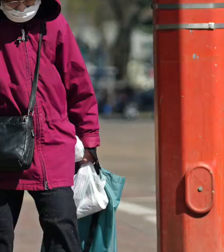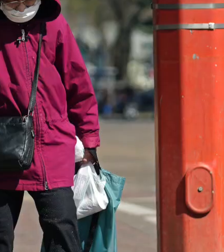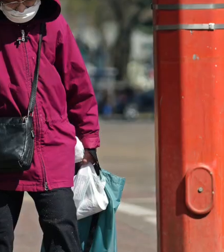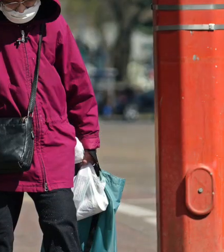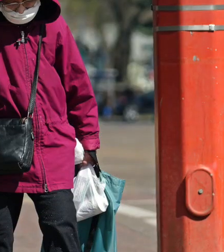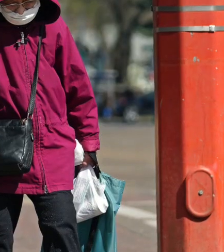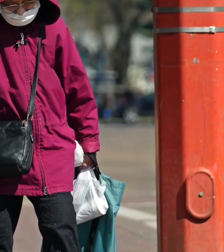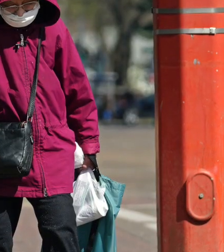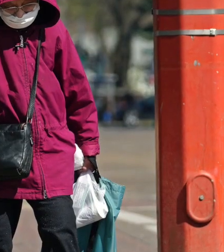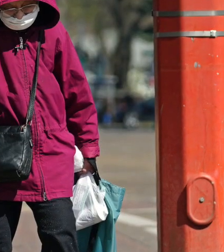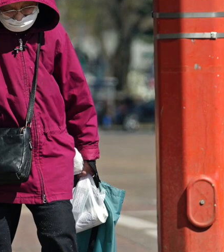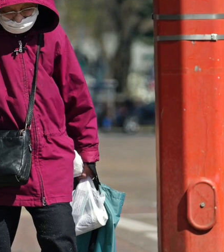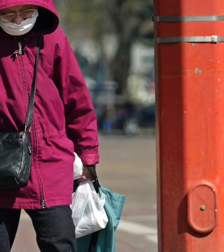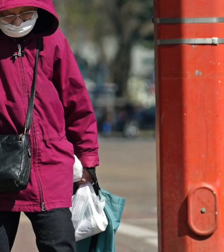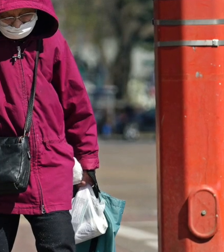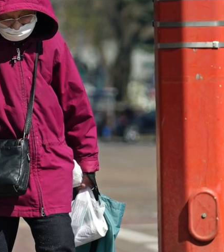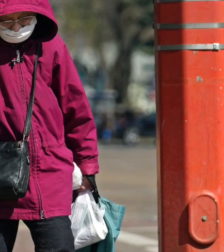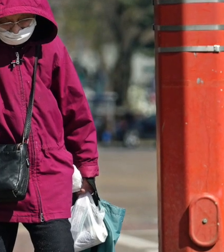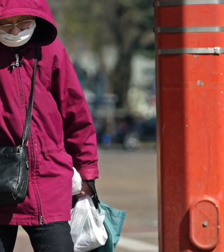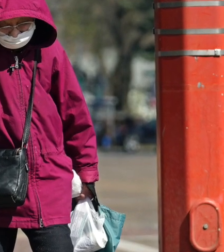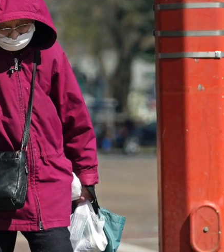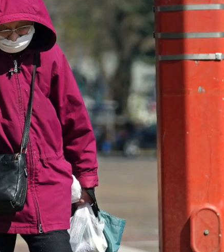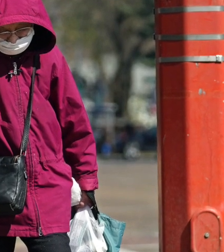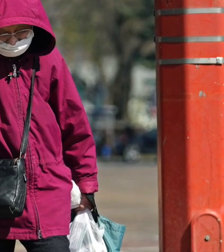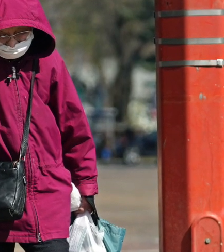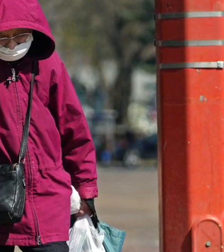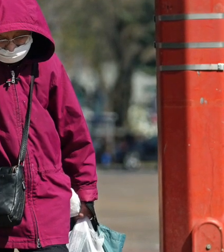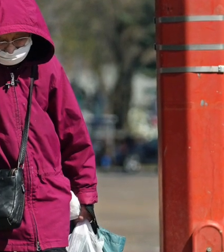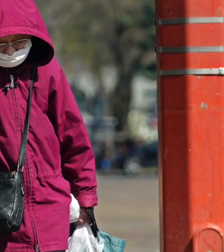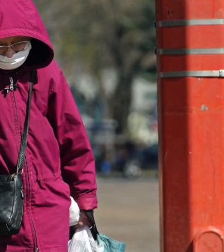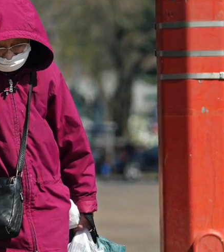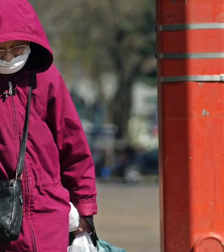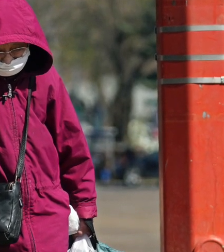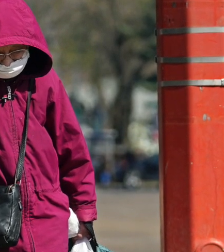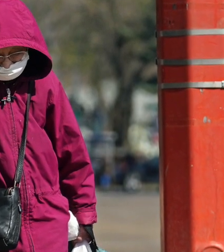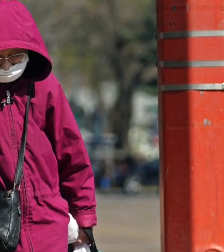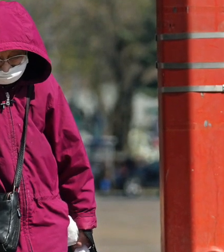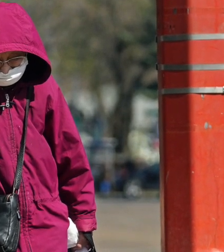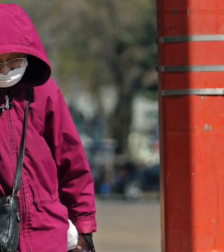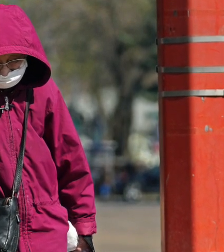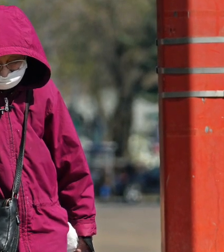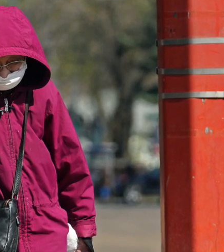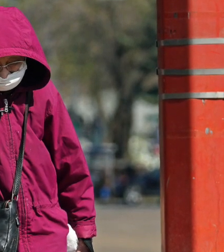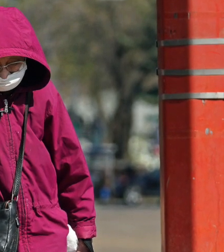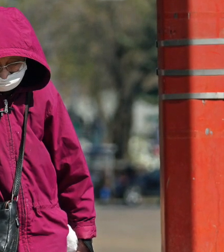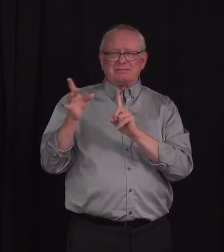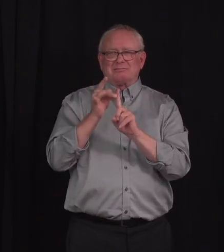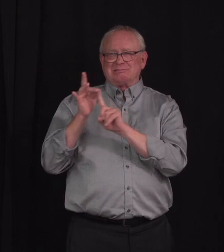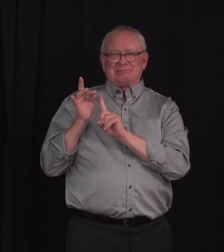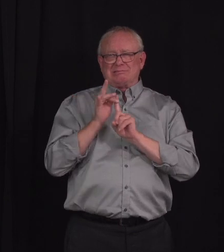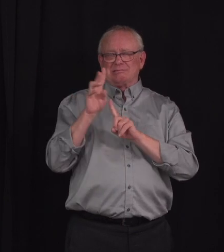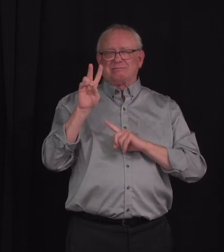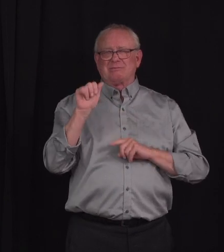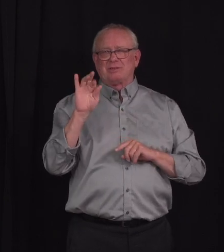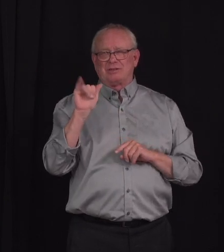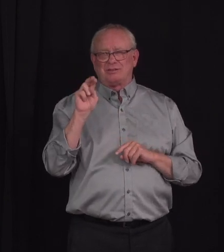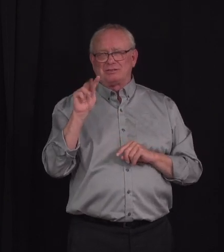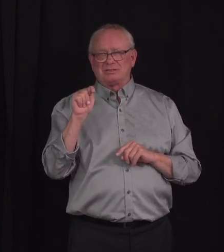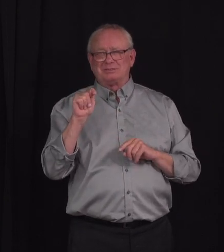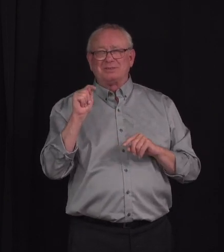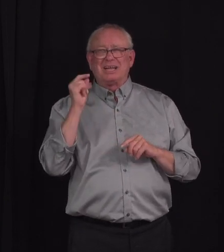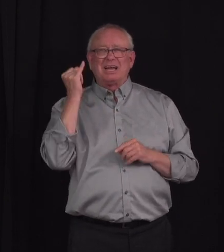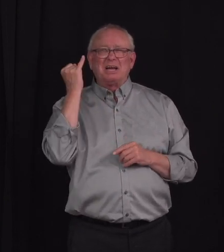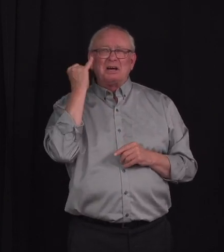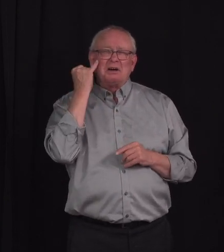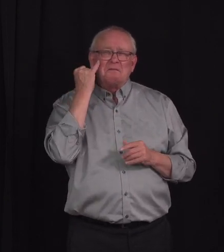issue. Even though it is if it becomes dominant, if we're only seeing 10,